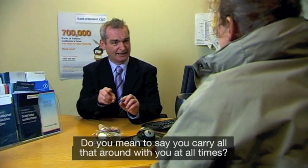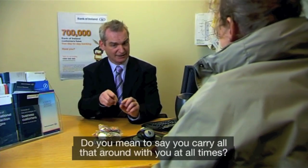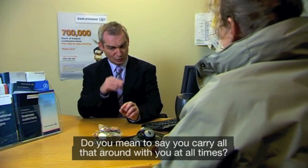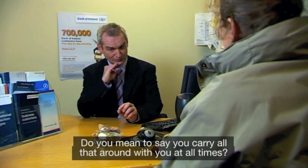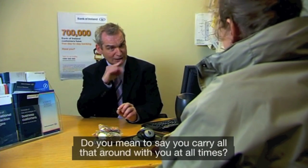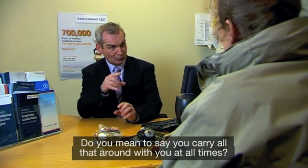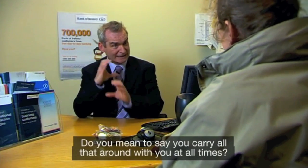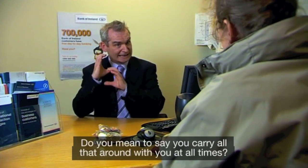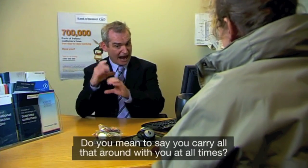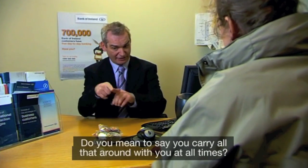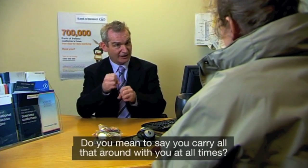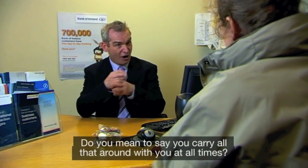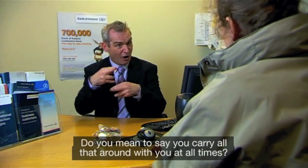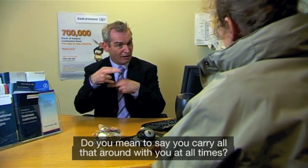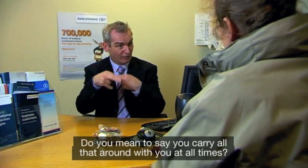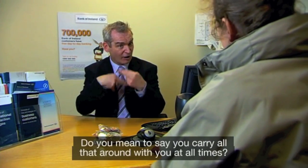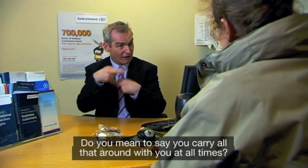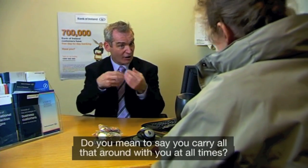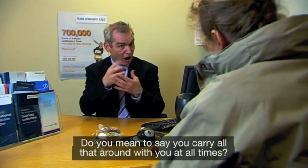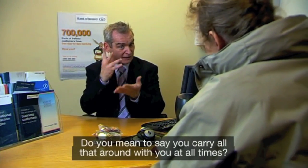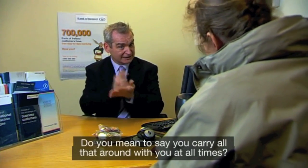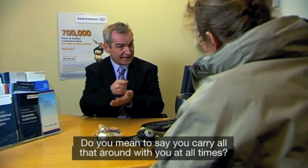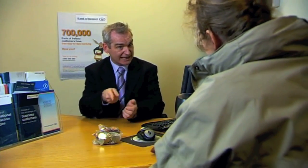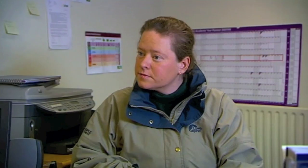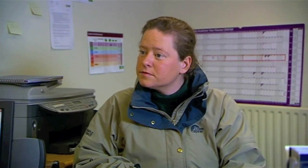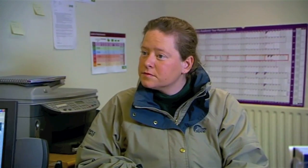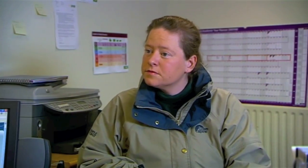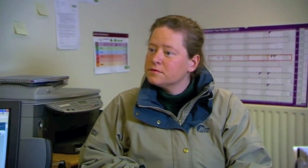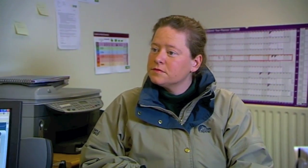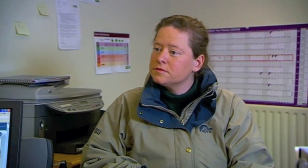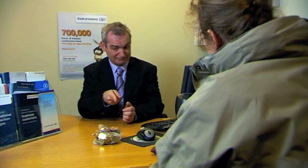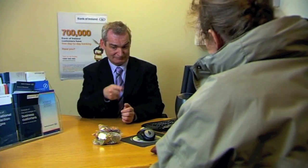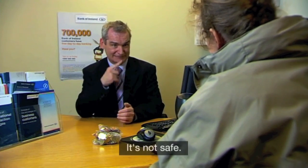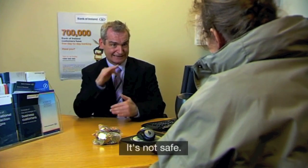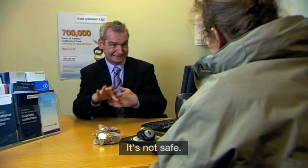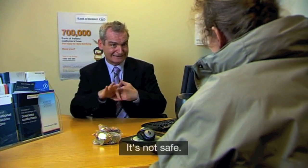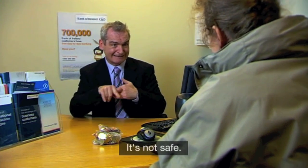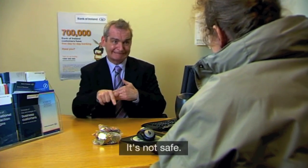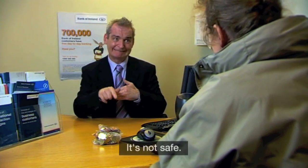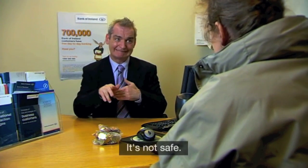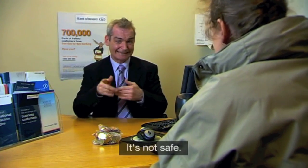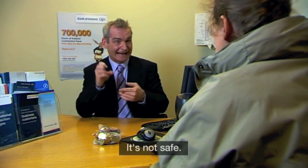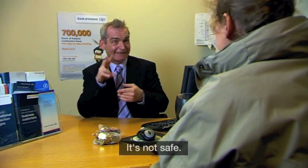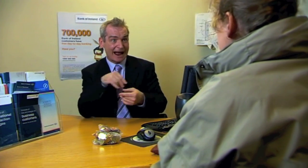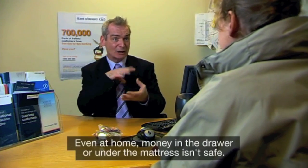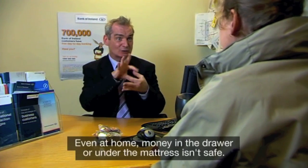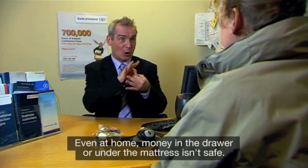Do you mean to say you carry all that around with you at all times? It's not safe. Even at home, money